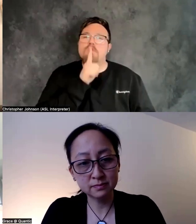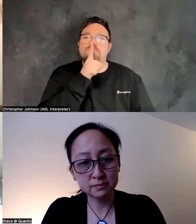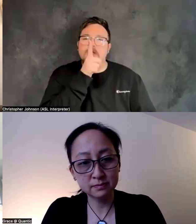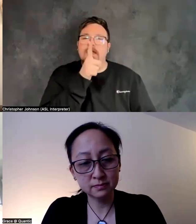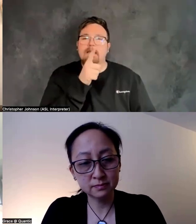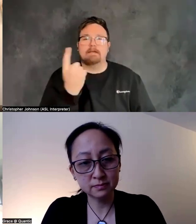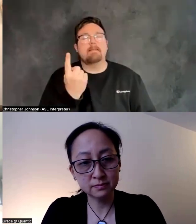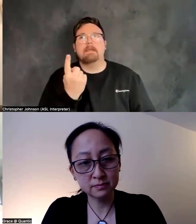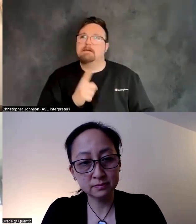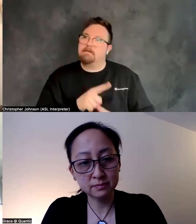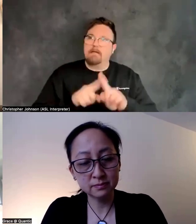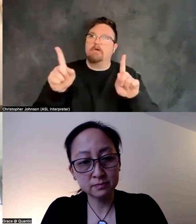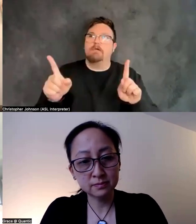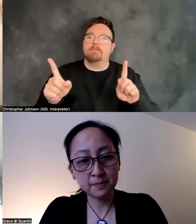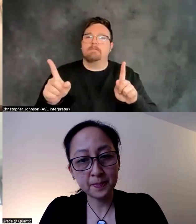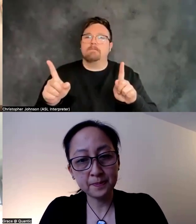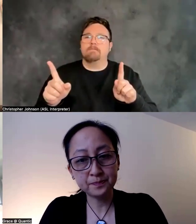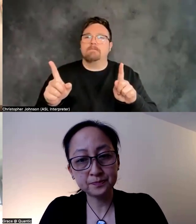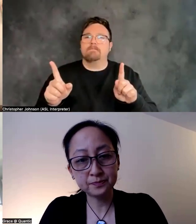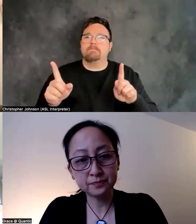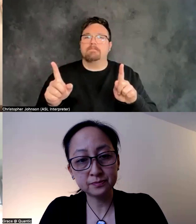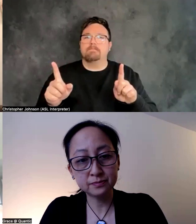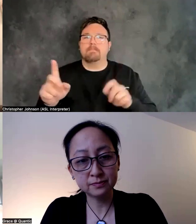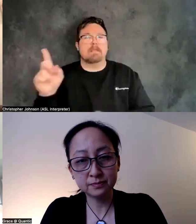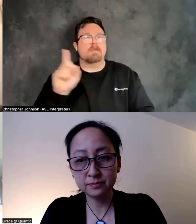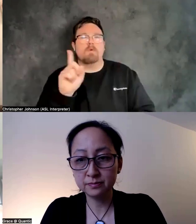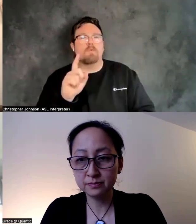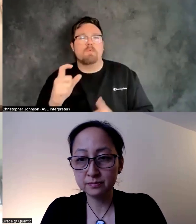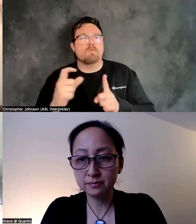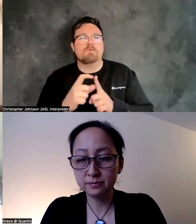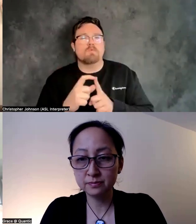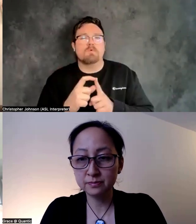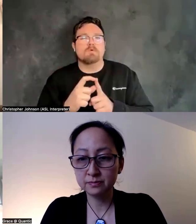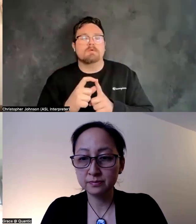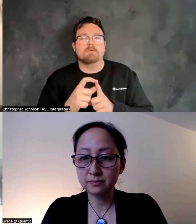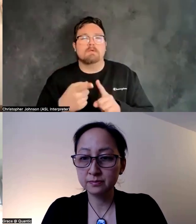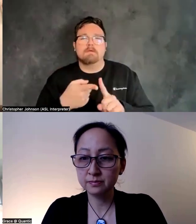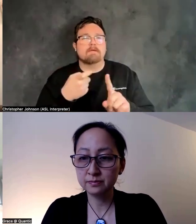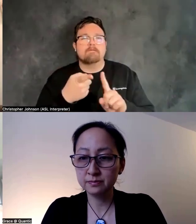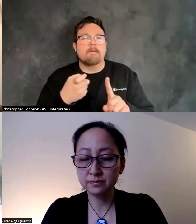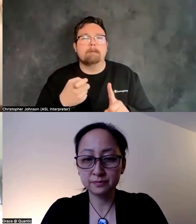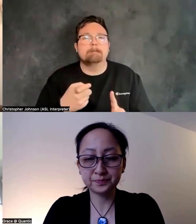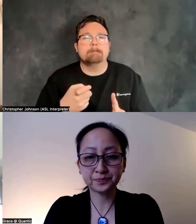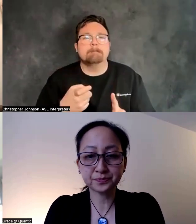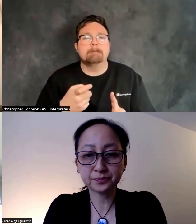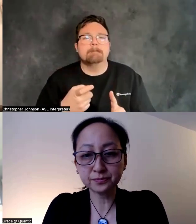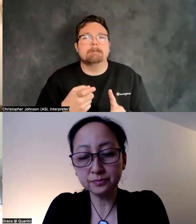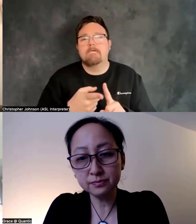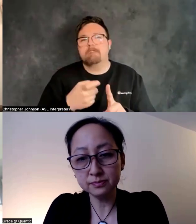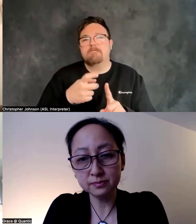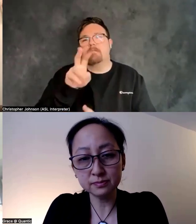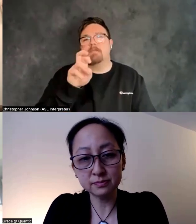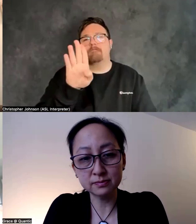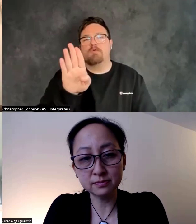very different. Now, where does the word Web3 comes from is, as we transition from the web. So